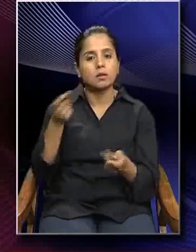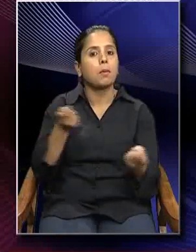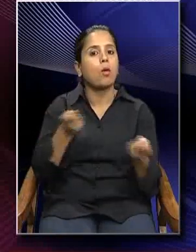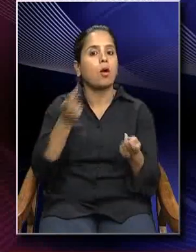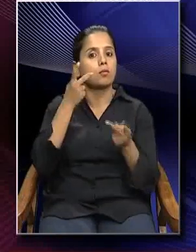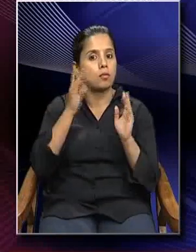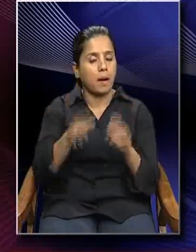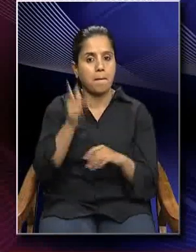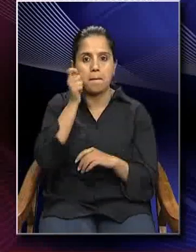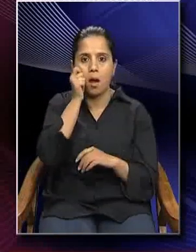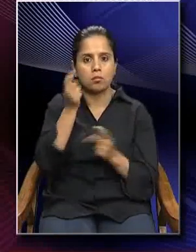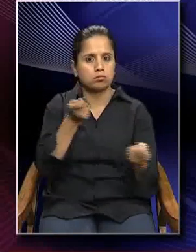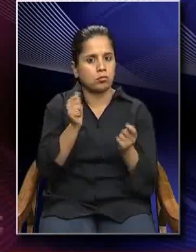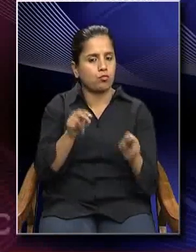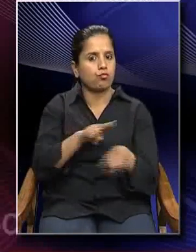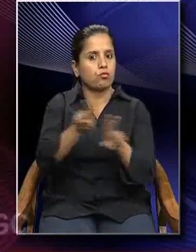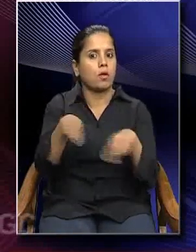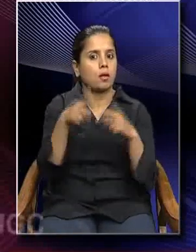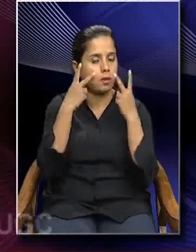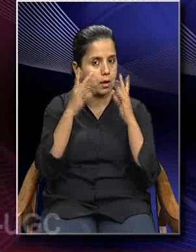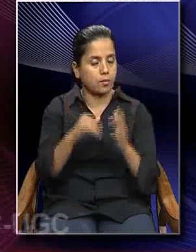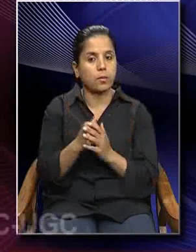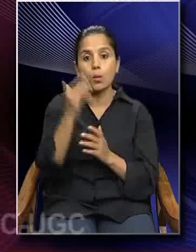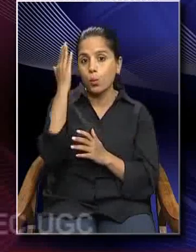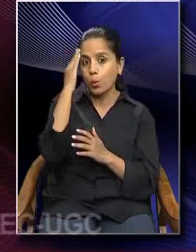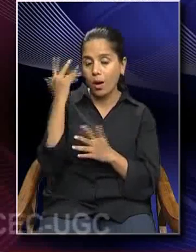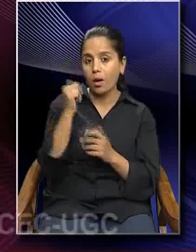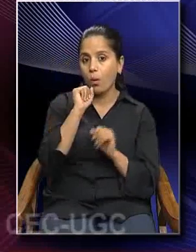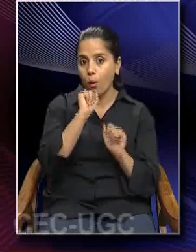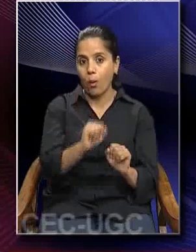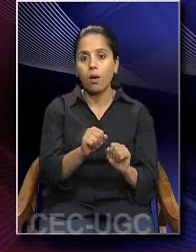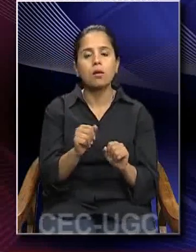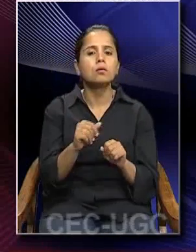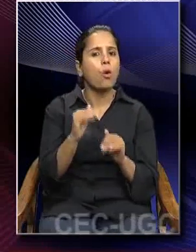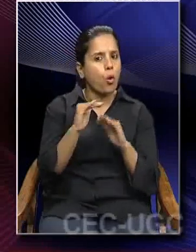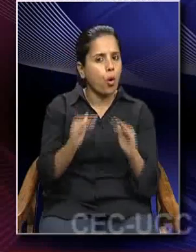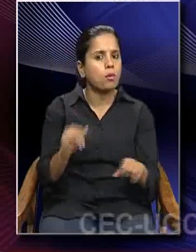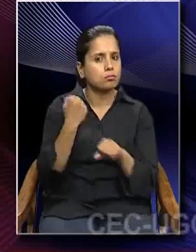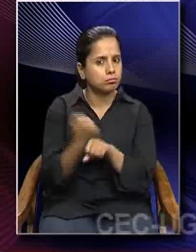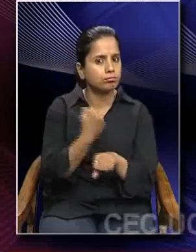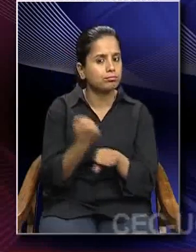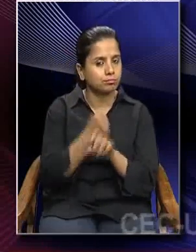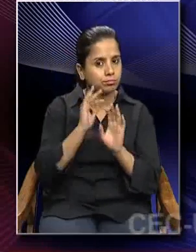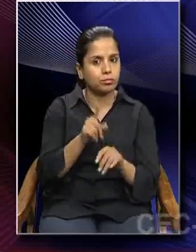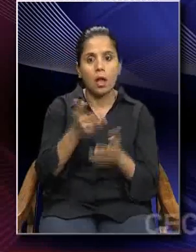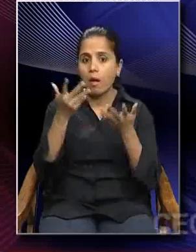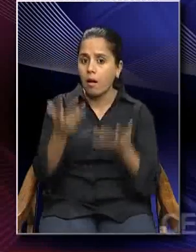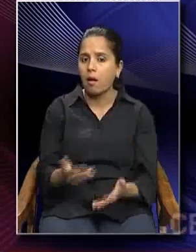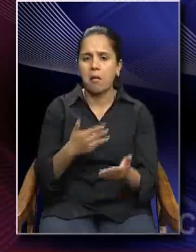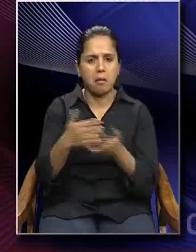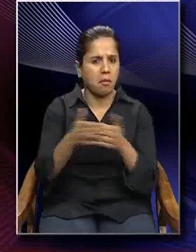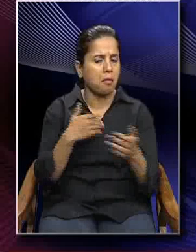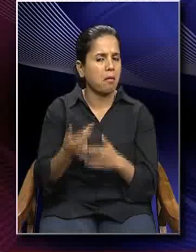of men of their families because their labor at home, however heavy,